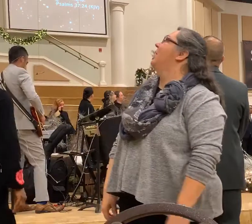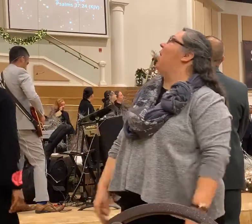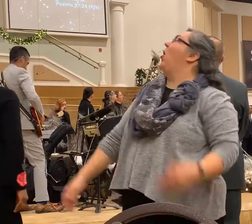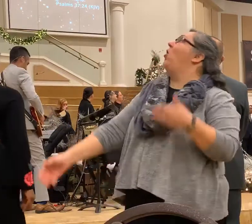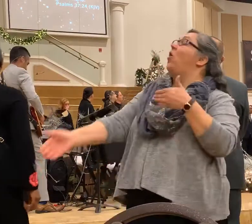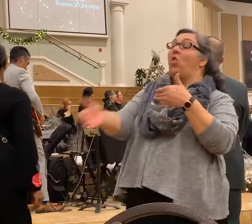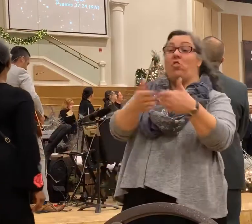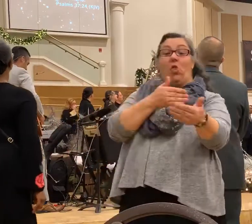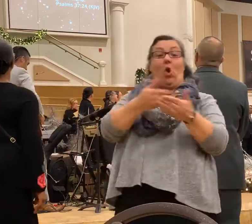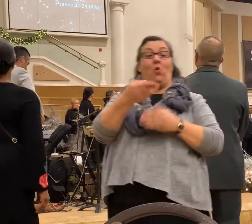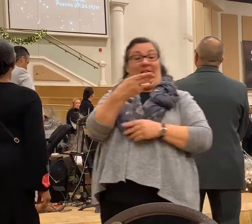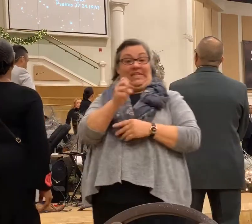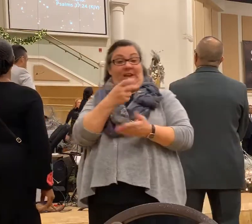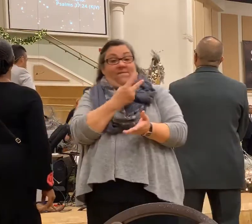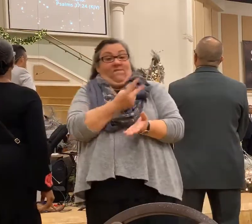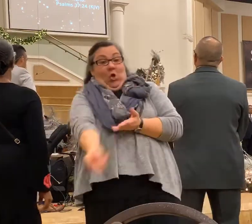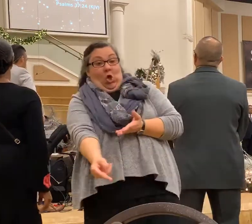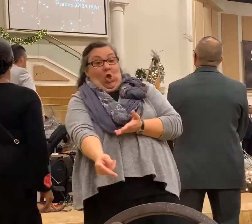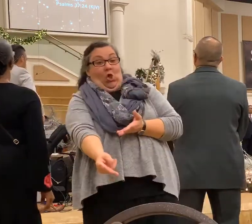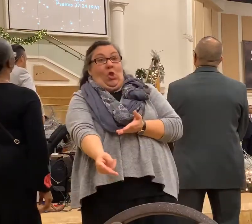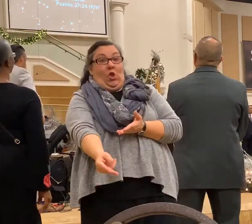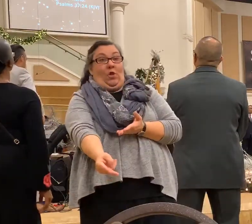Though he fall.